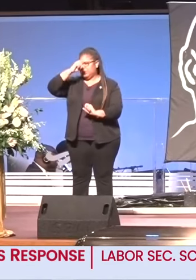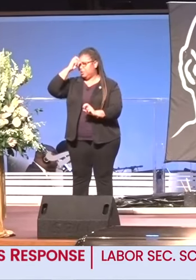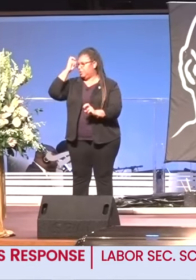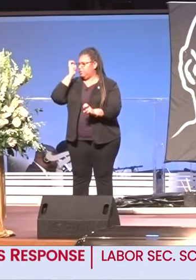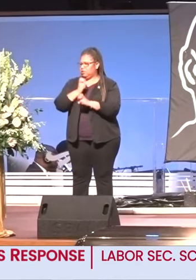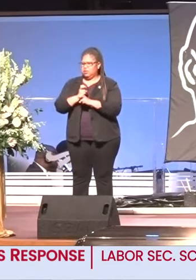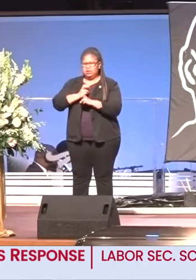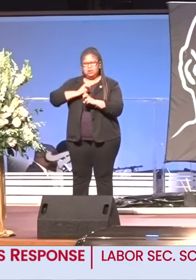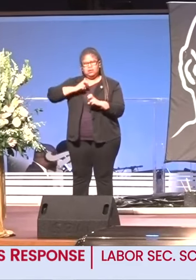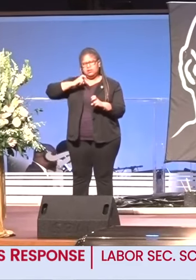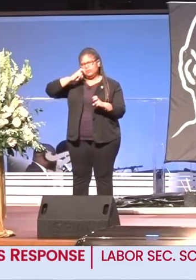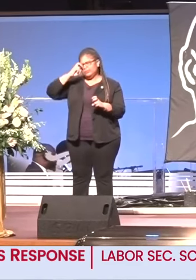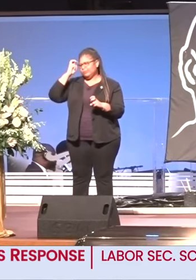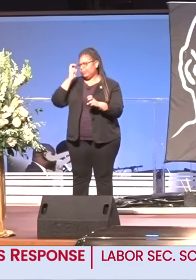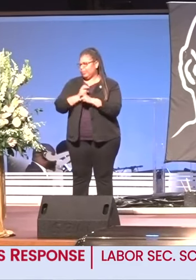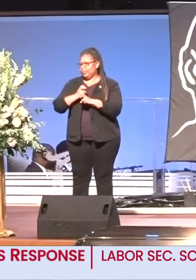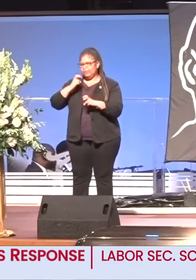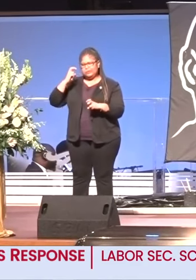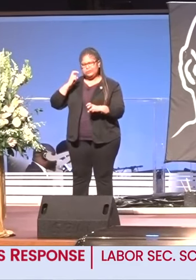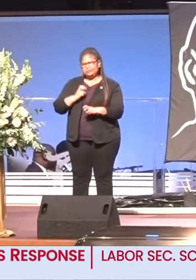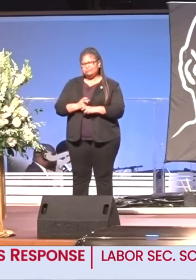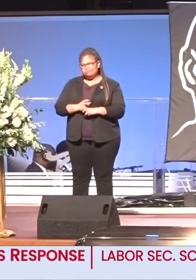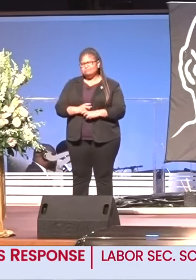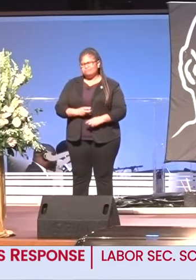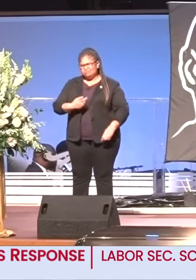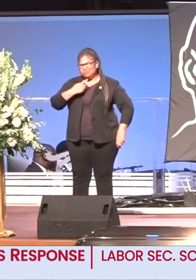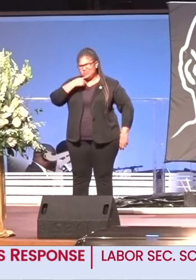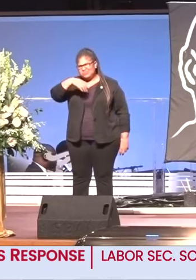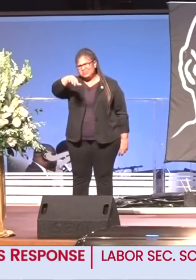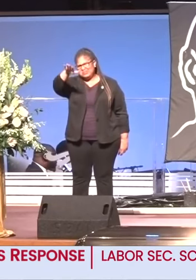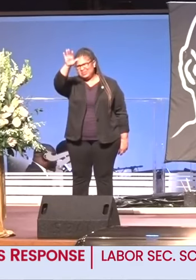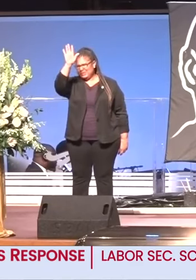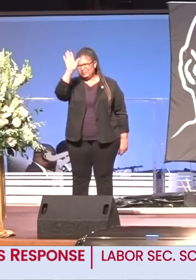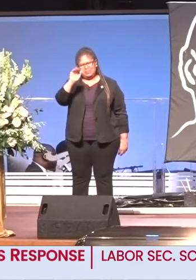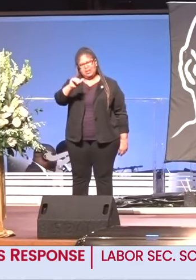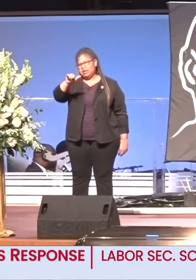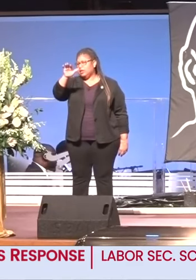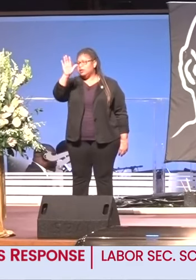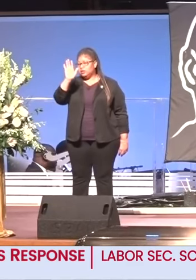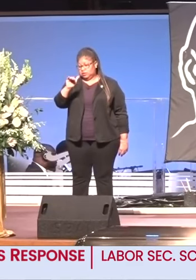It's so hard. to say goodbye